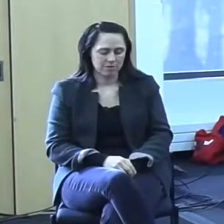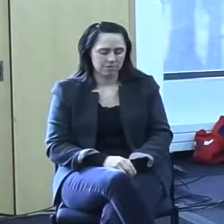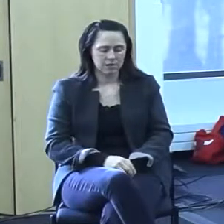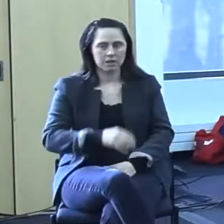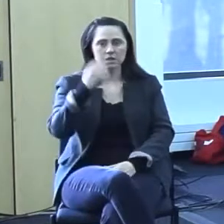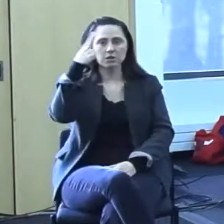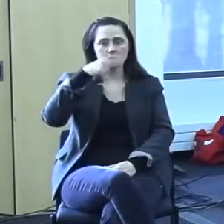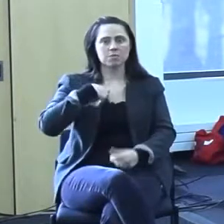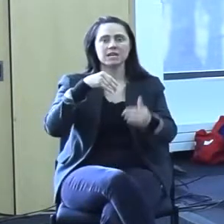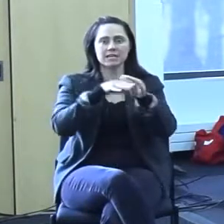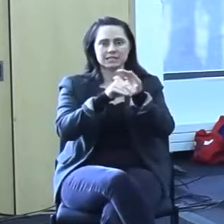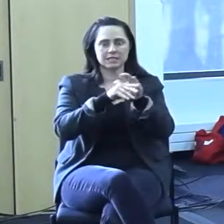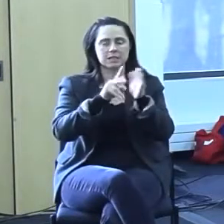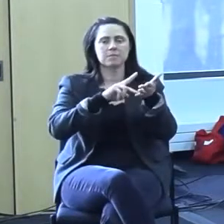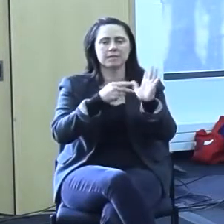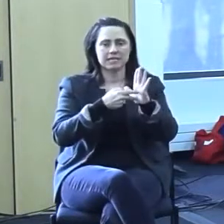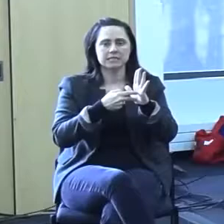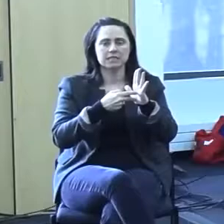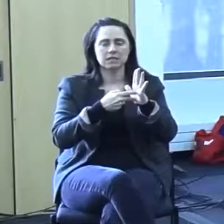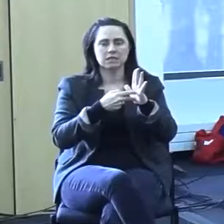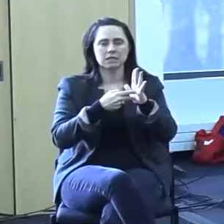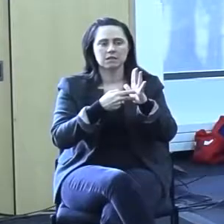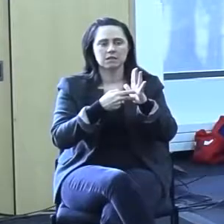For me, accessibility means,